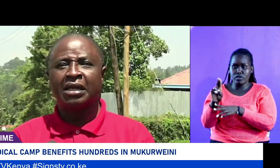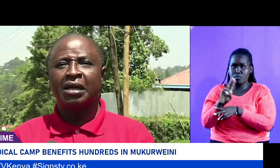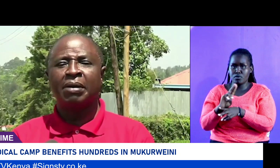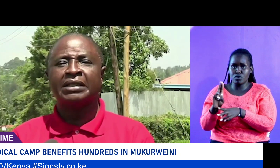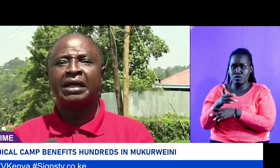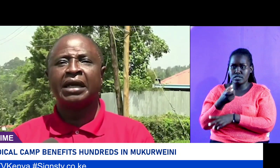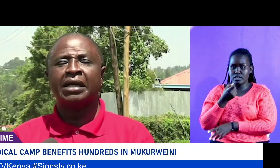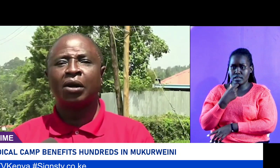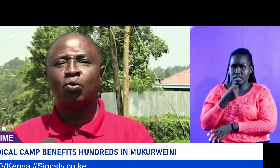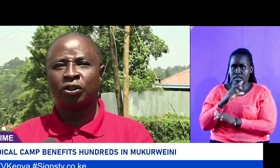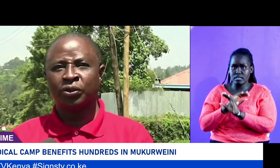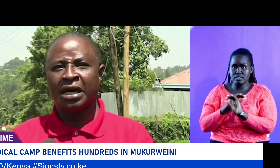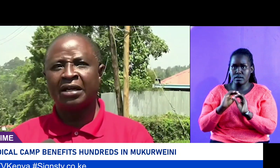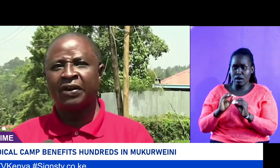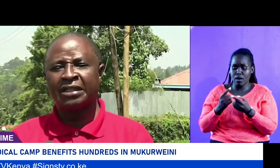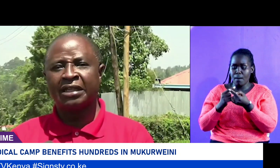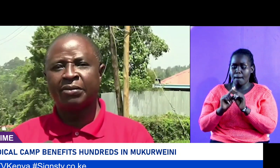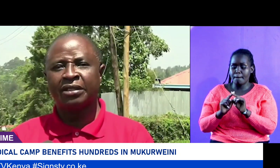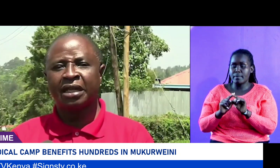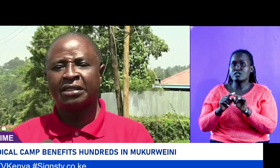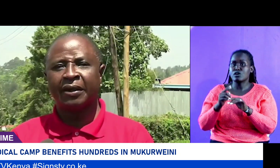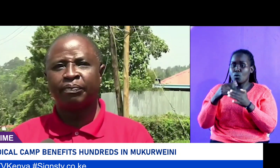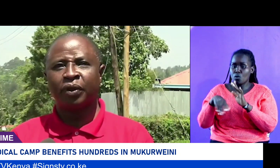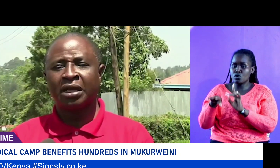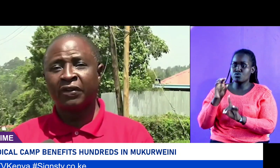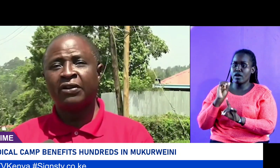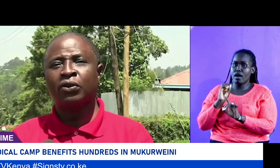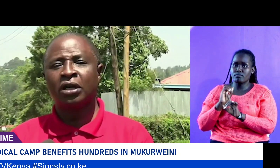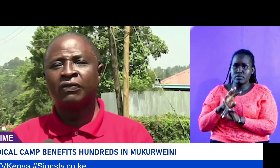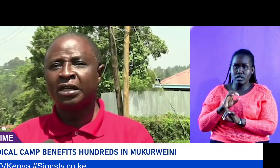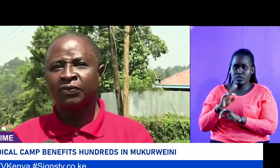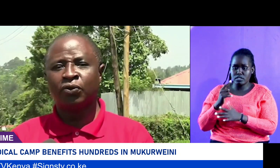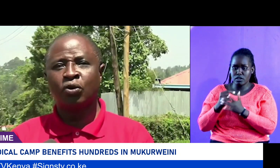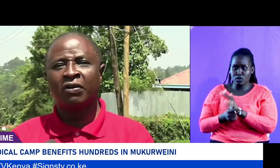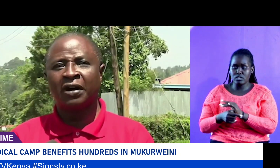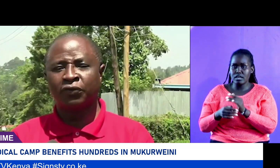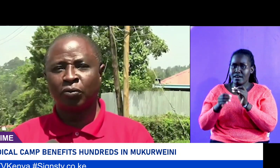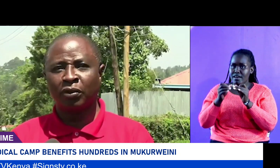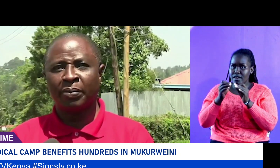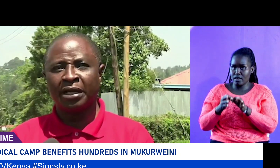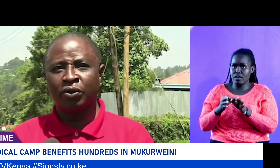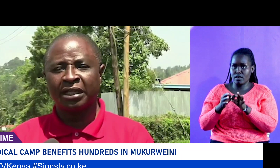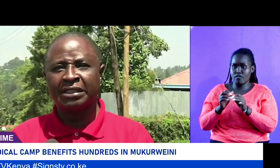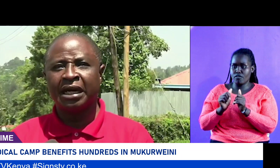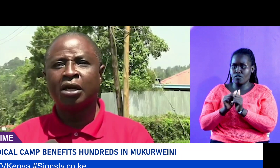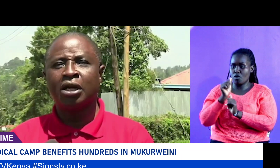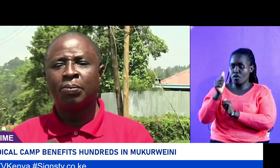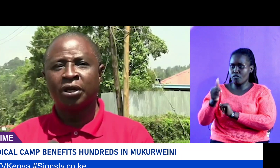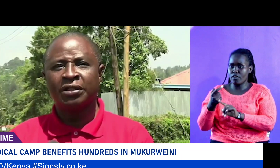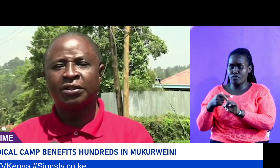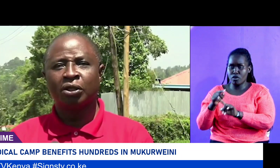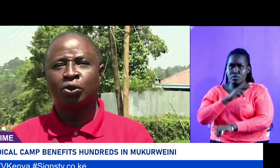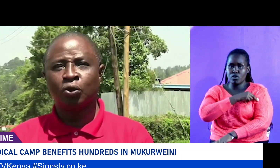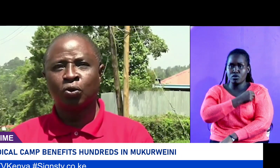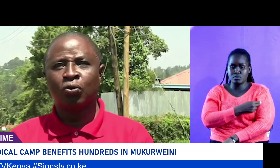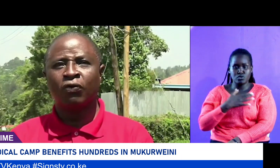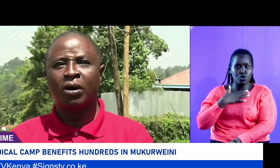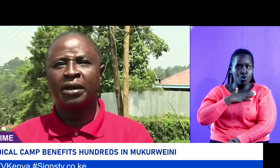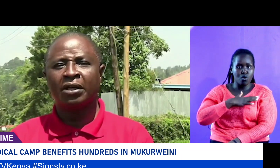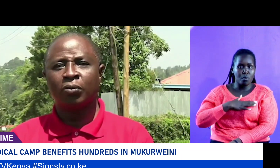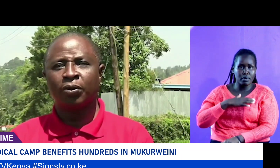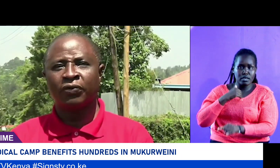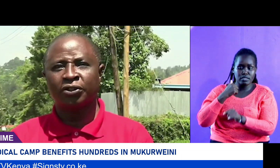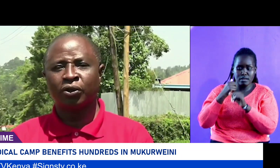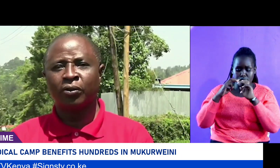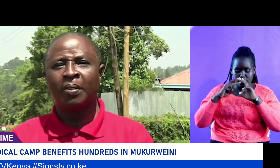drugs. But what we are advising them is that even if you are far from the medical center, please do look